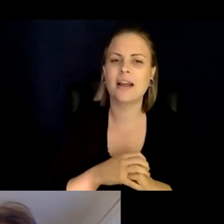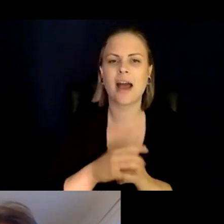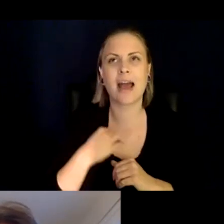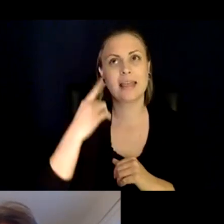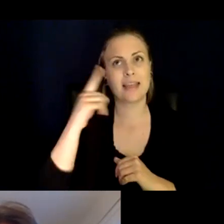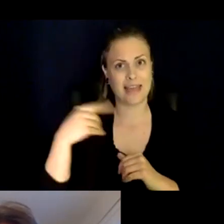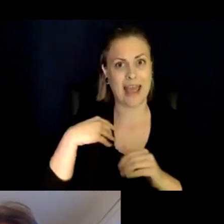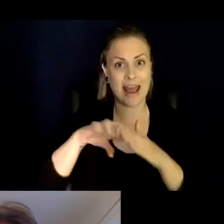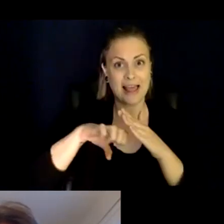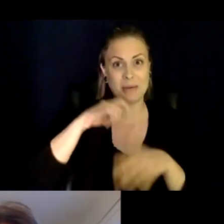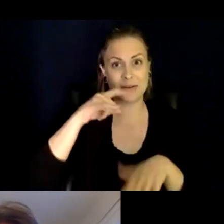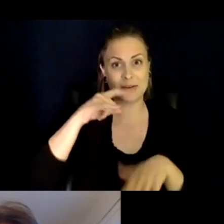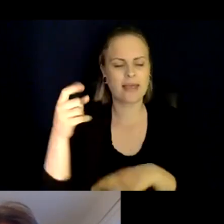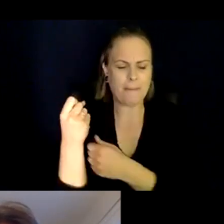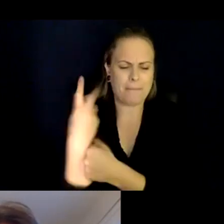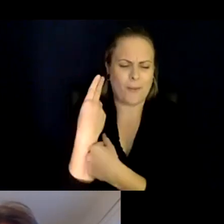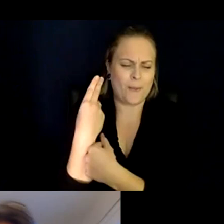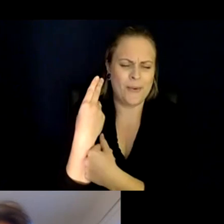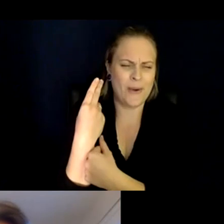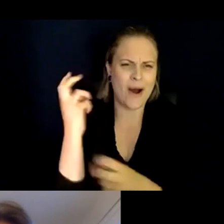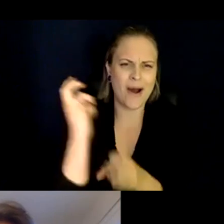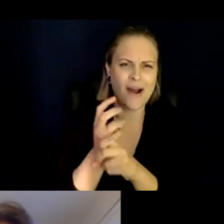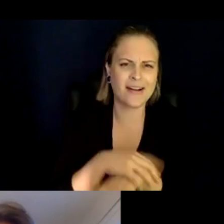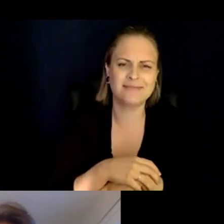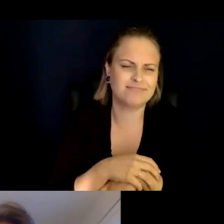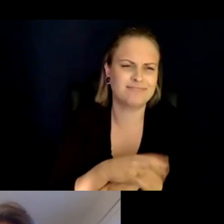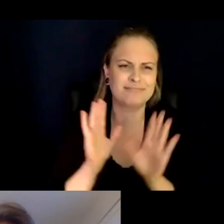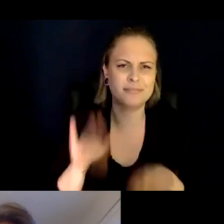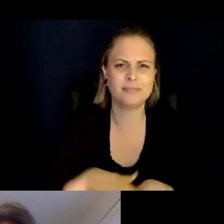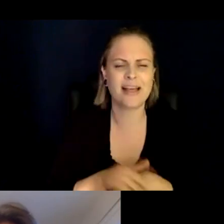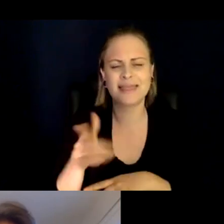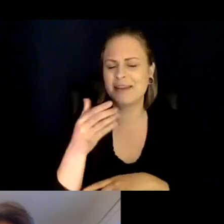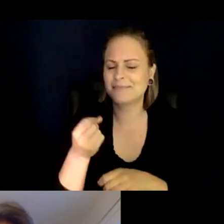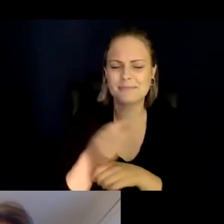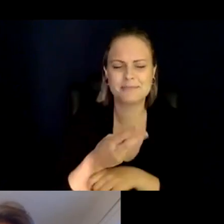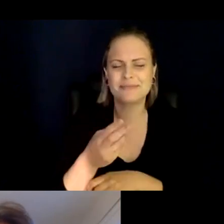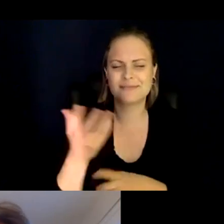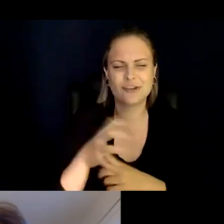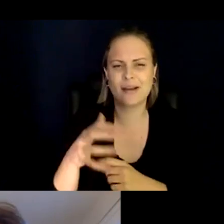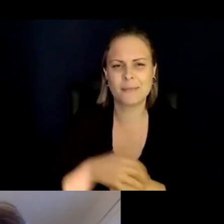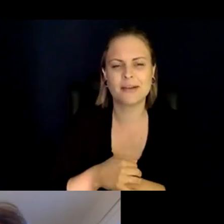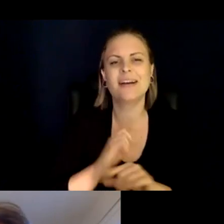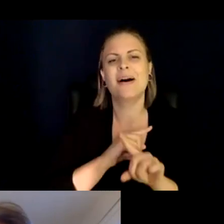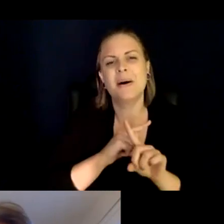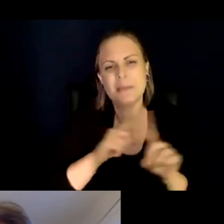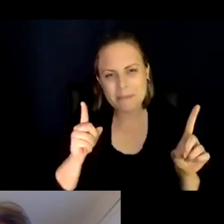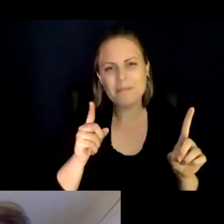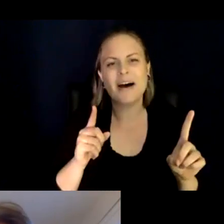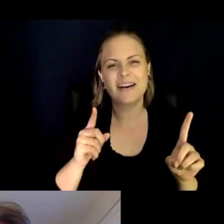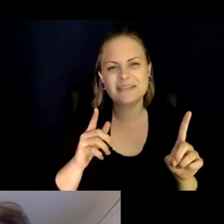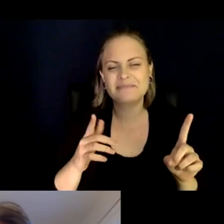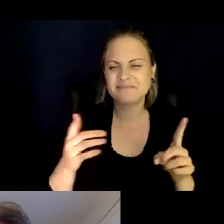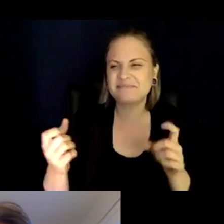school kids in there, and they just wiped us up. They were so much better at it. But there was a good fellow feeling about the